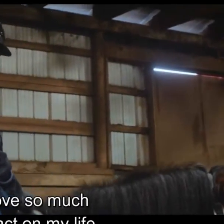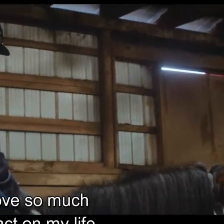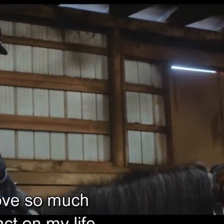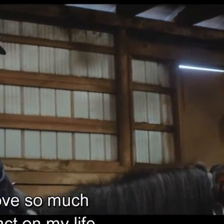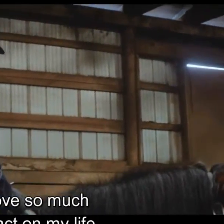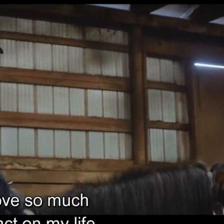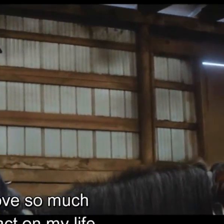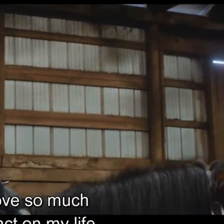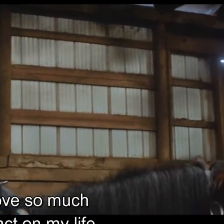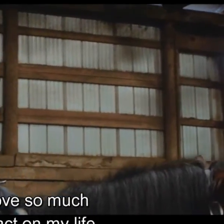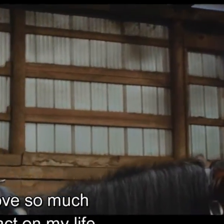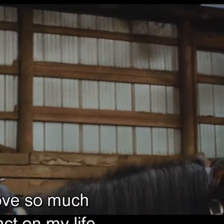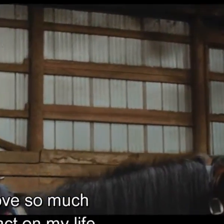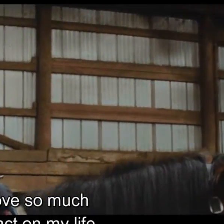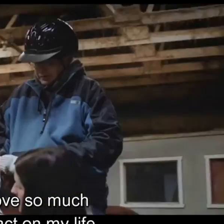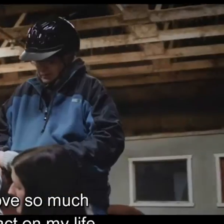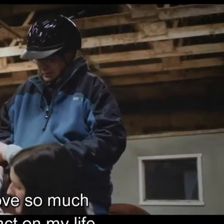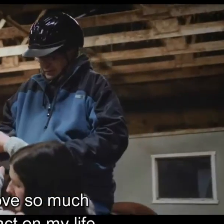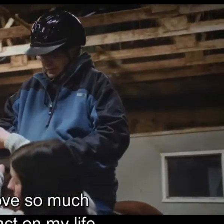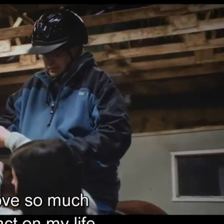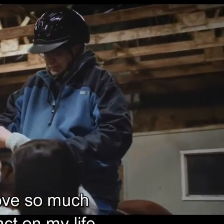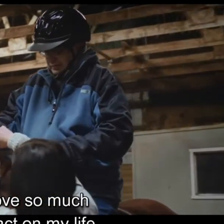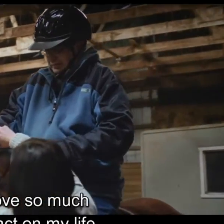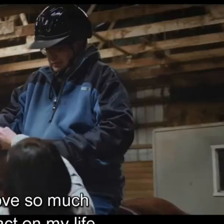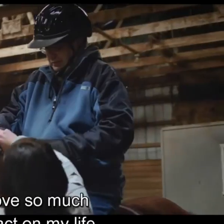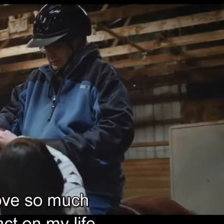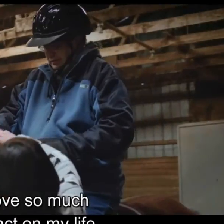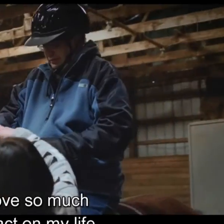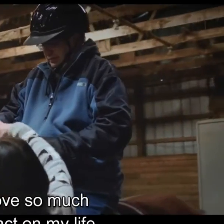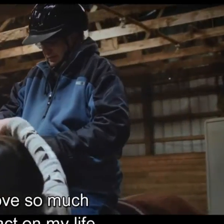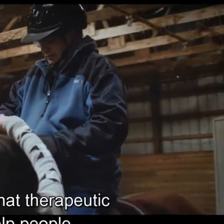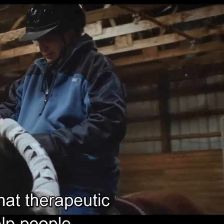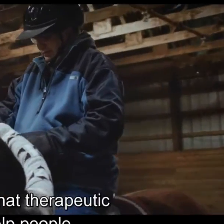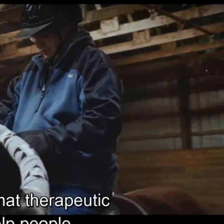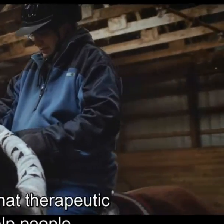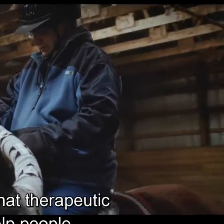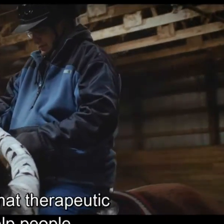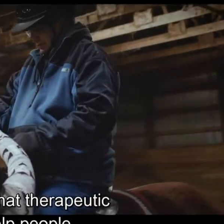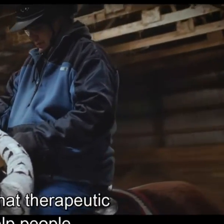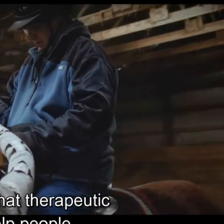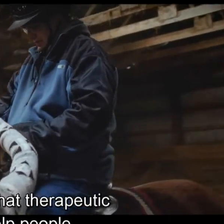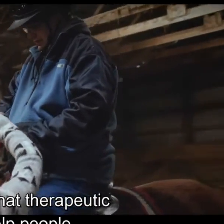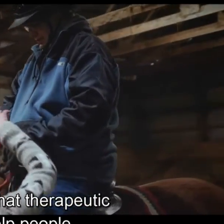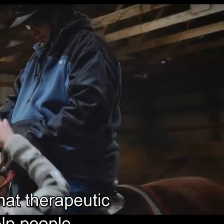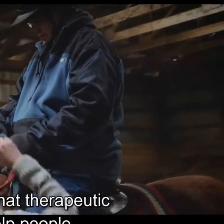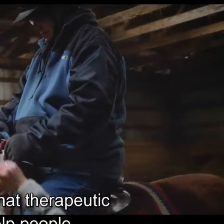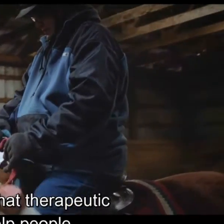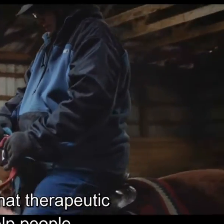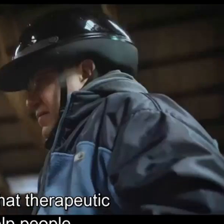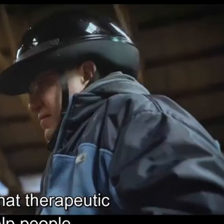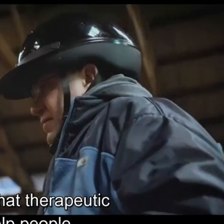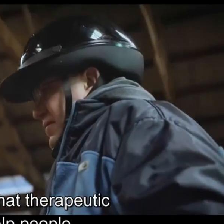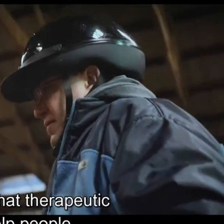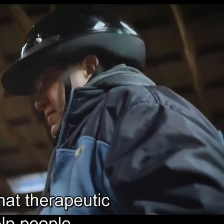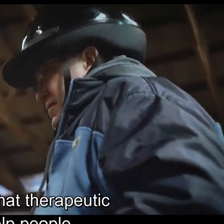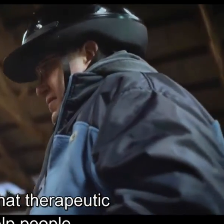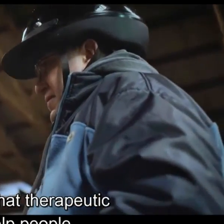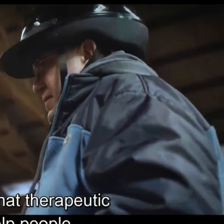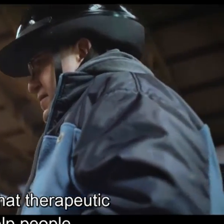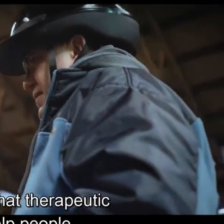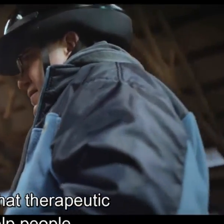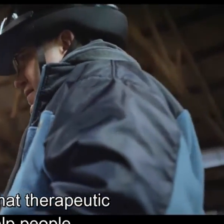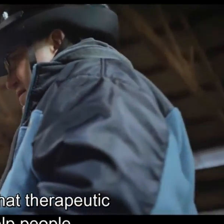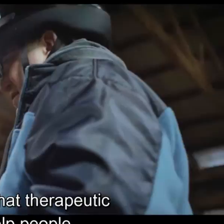Seeing Ed improve so much has such an impact on my life and proves to me that